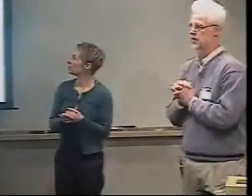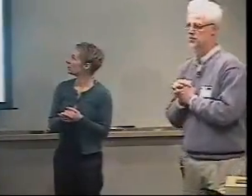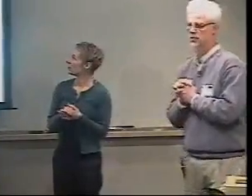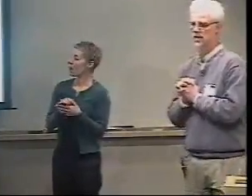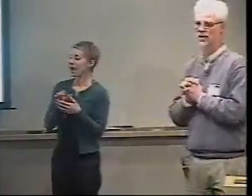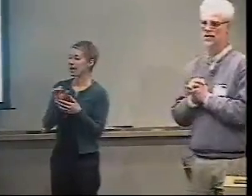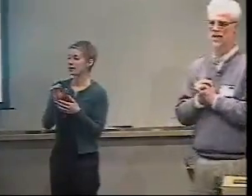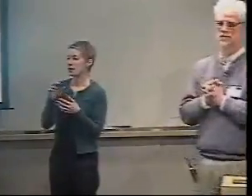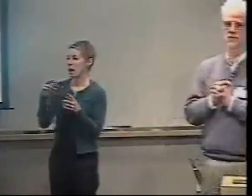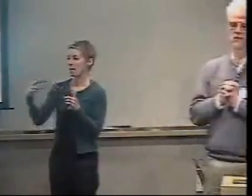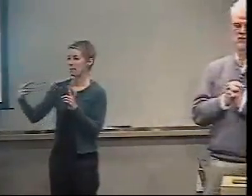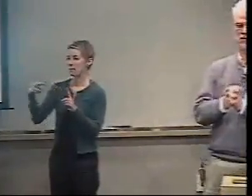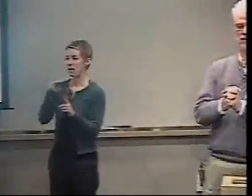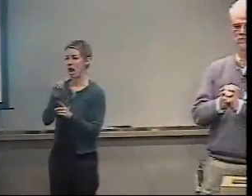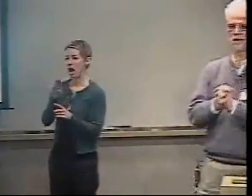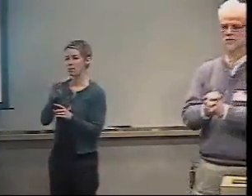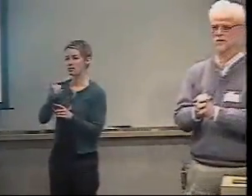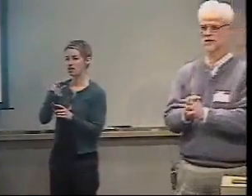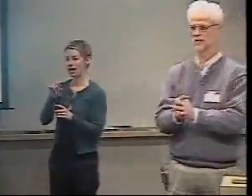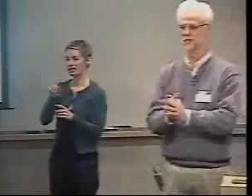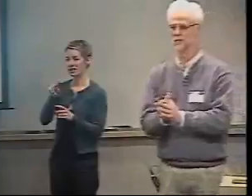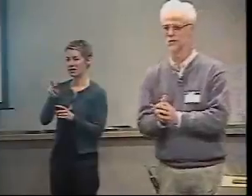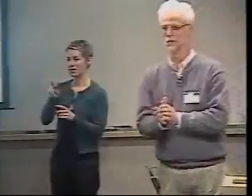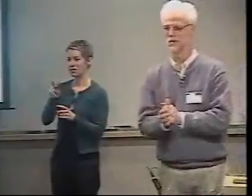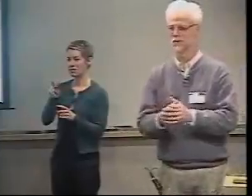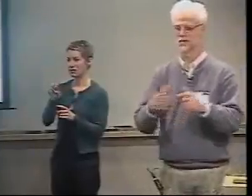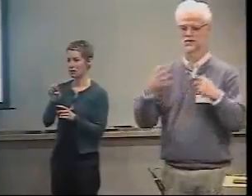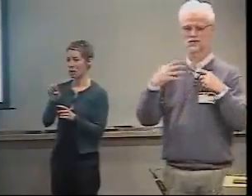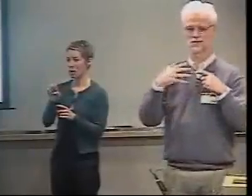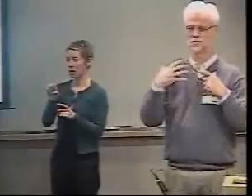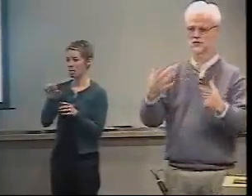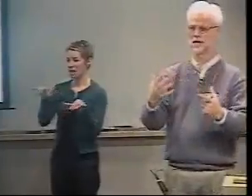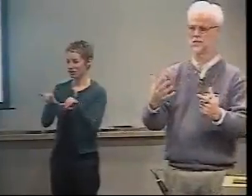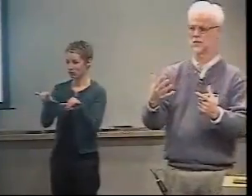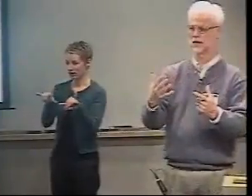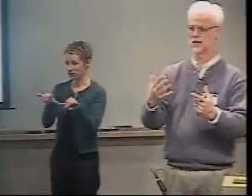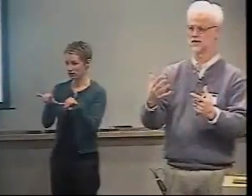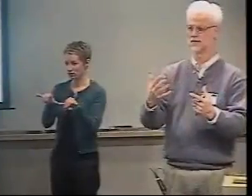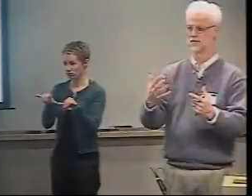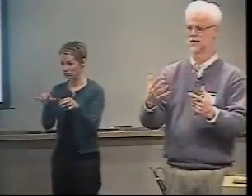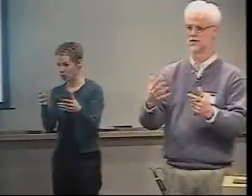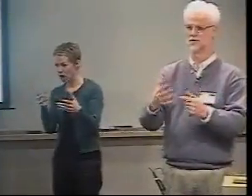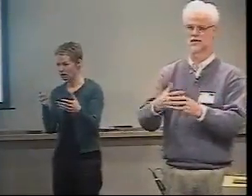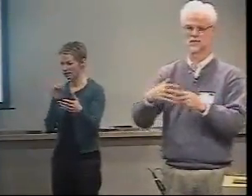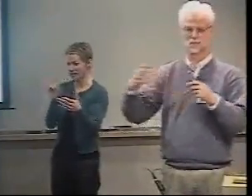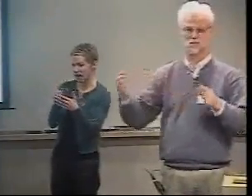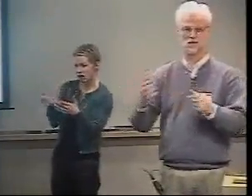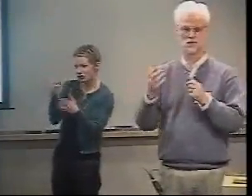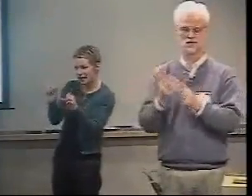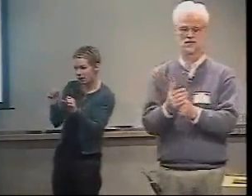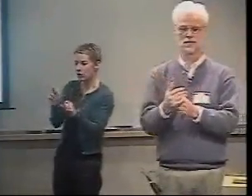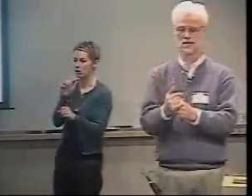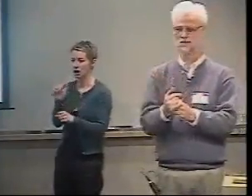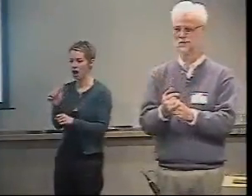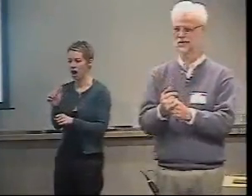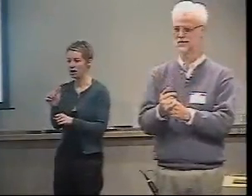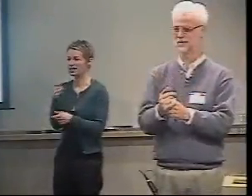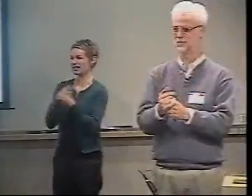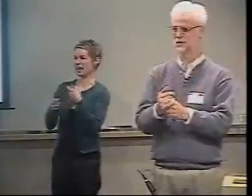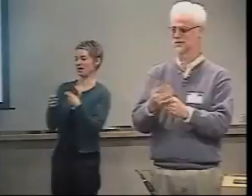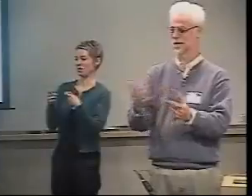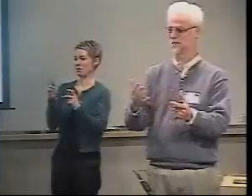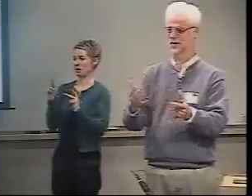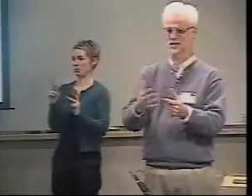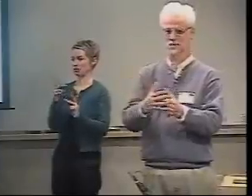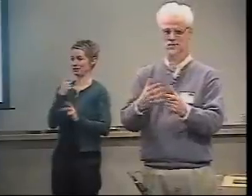Objective metrics. Well, we'd like to have some objective metric for whether it's understandable or not, rather than just having people come in and say, because